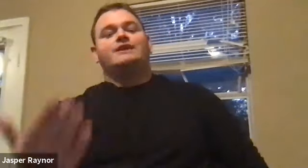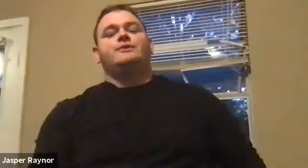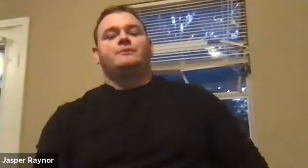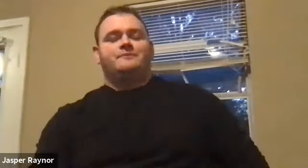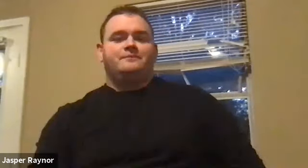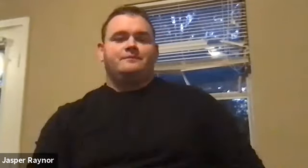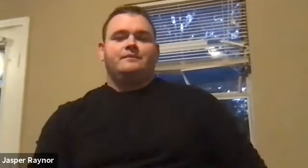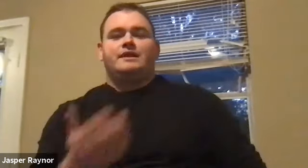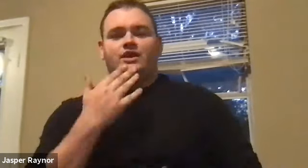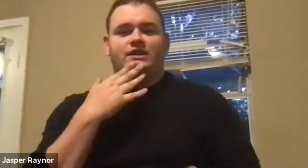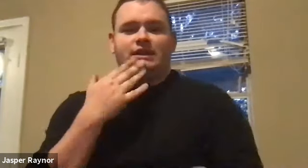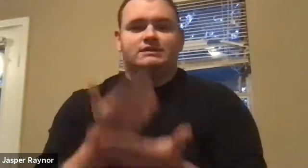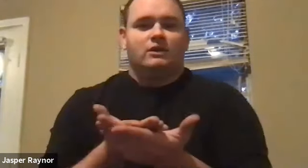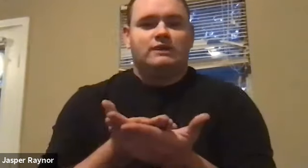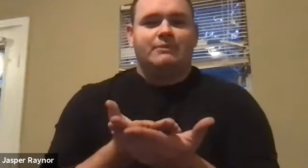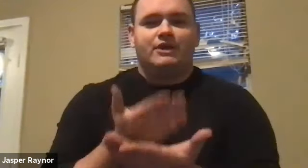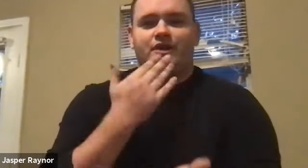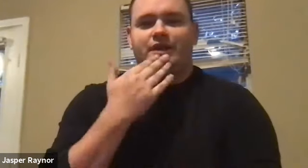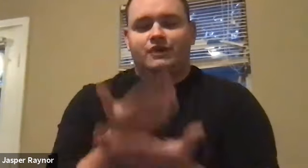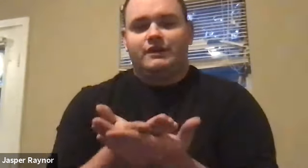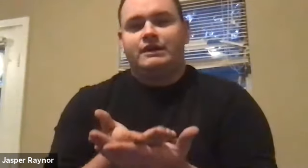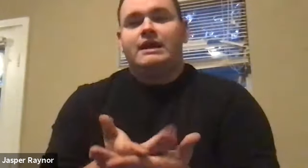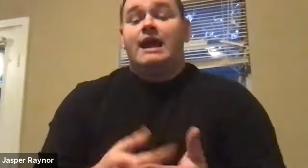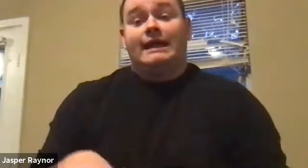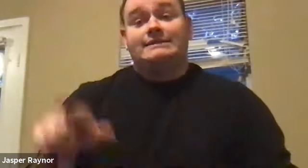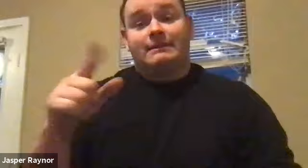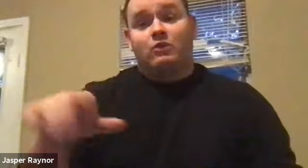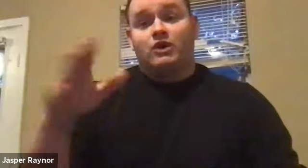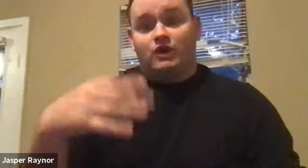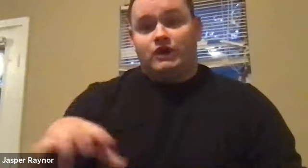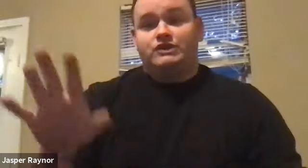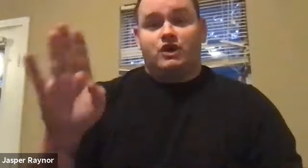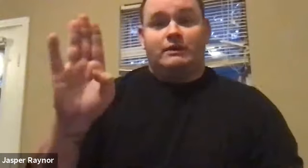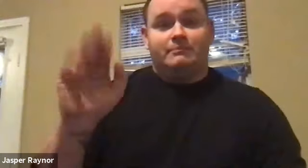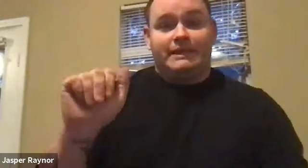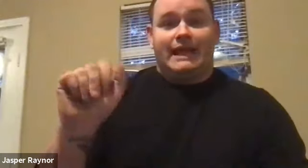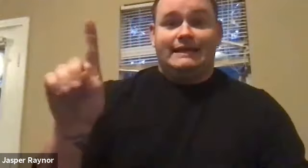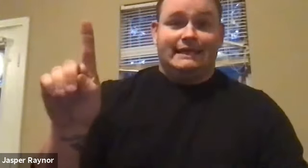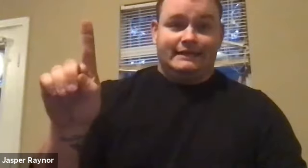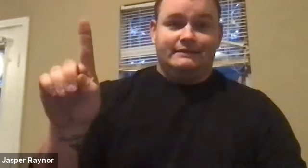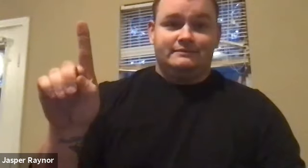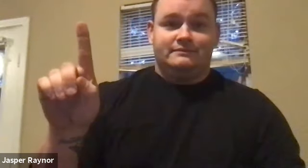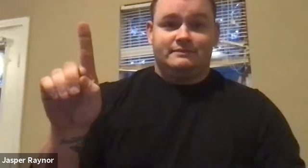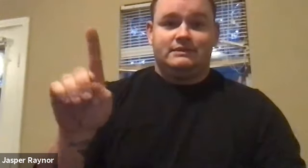you. Good is on top of your other hand. Good. And I skipped a word earlier. Sorry. B-A-D.